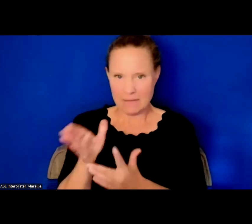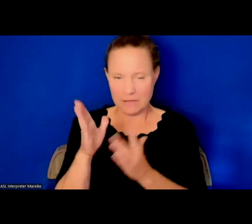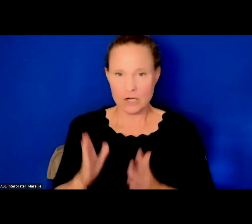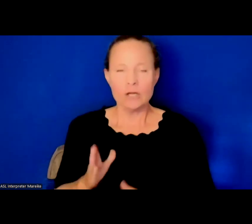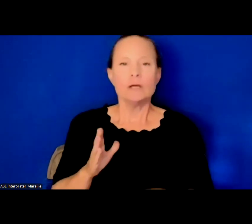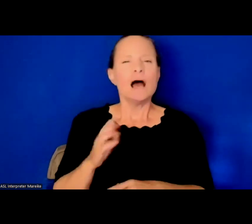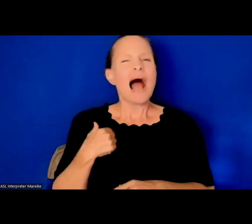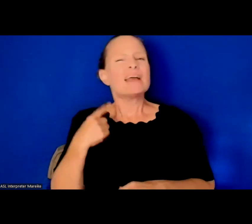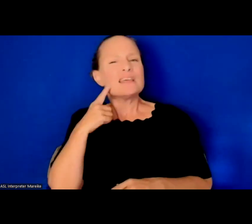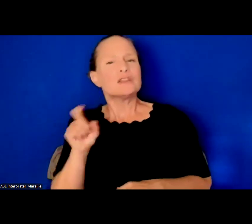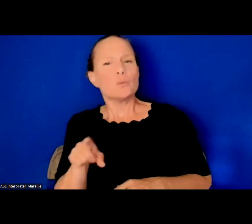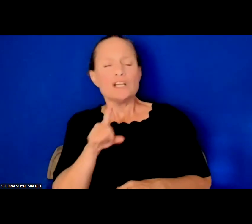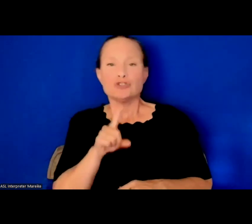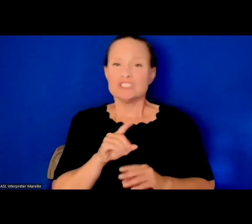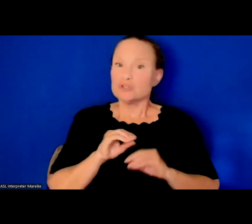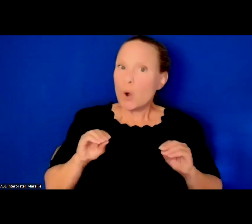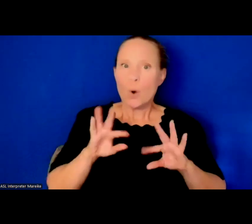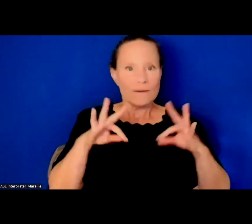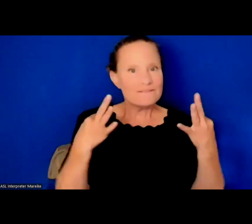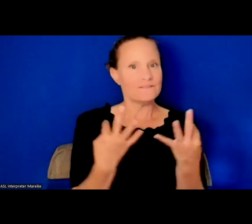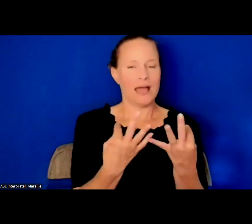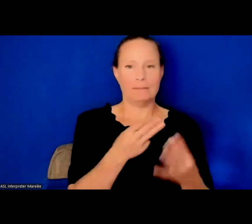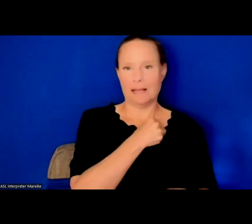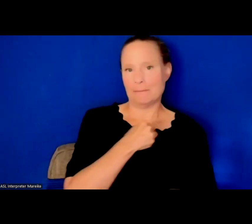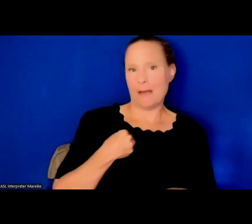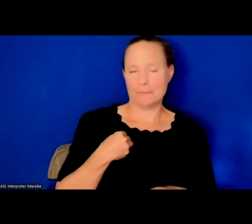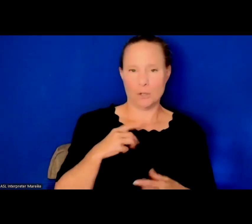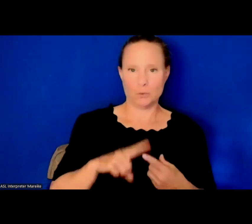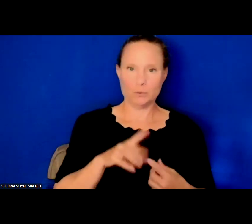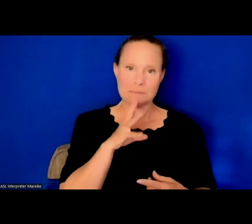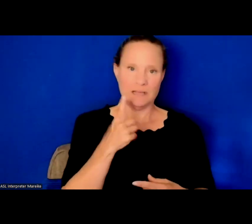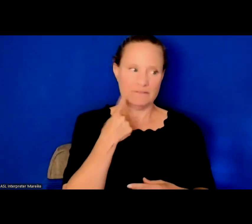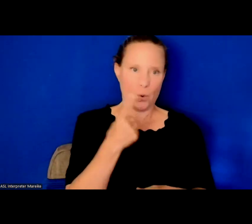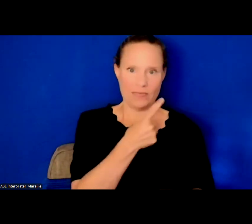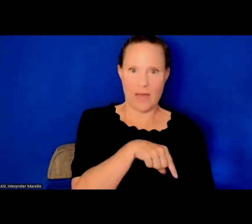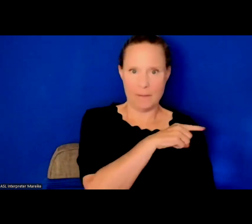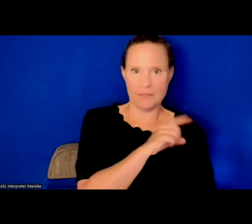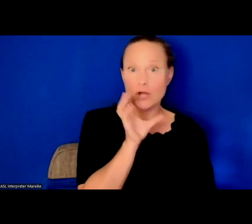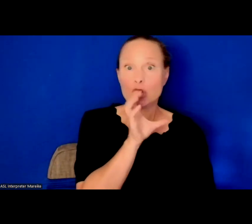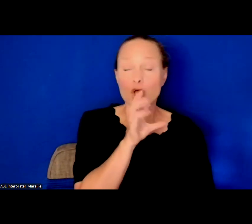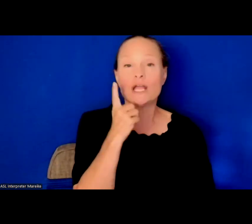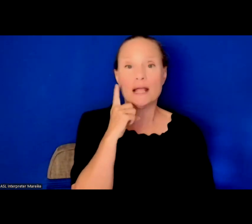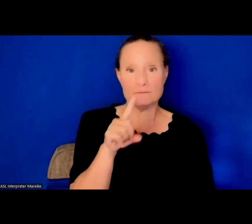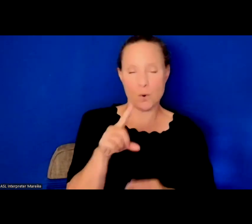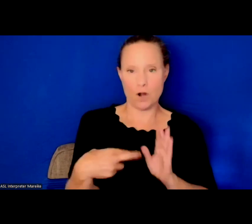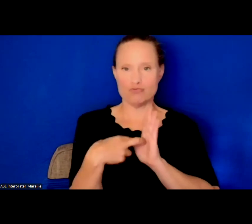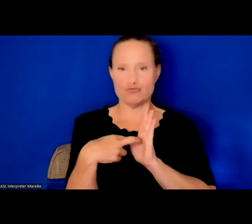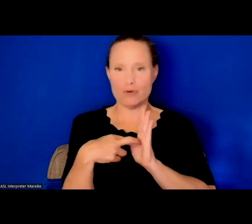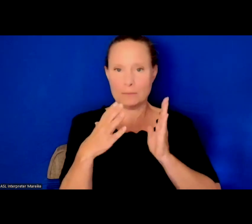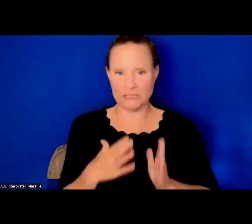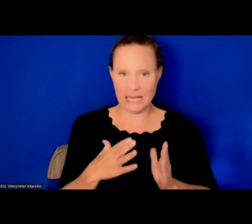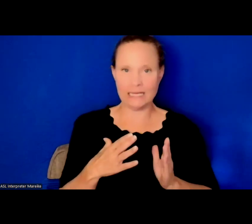not have a family member to speak on their behalf, does not have, they're looking for that representative. And how do we fill that?